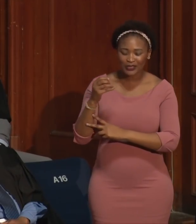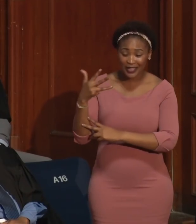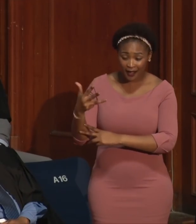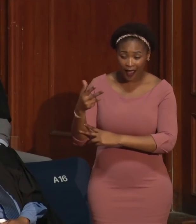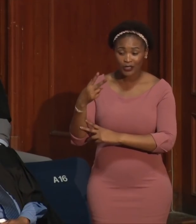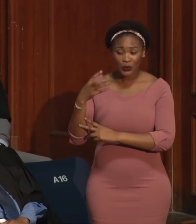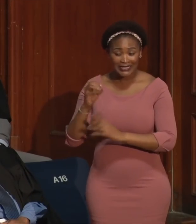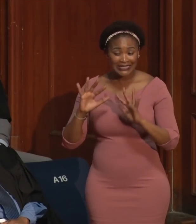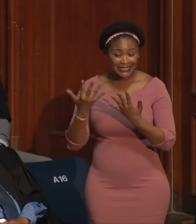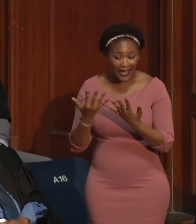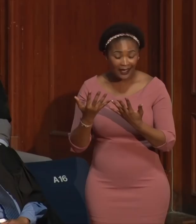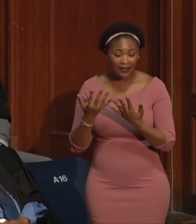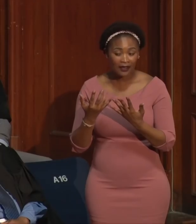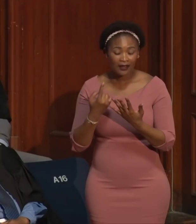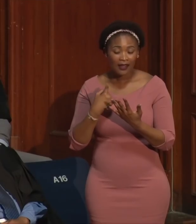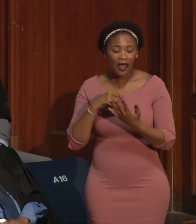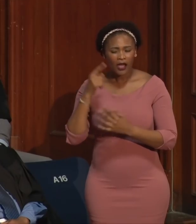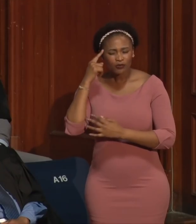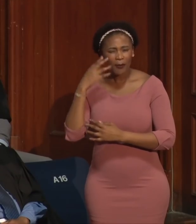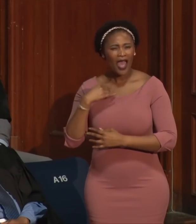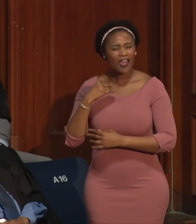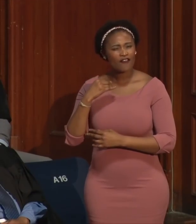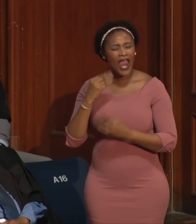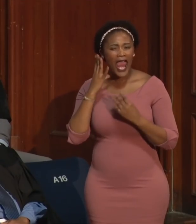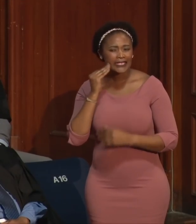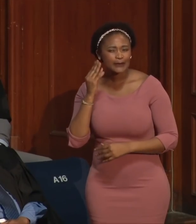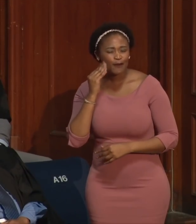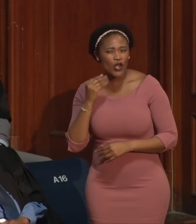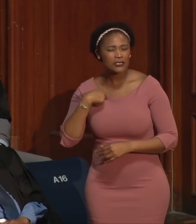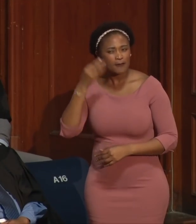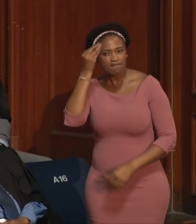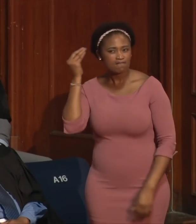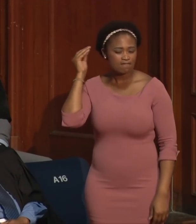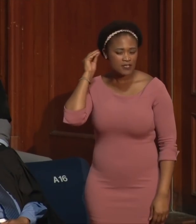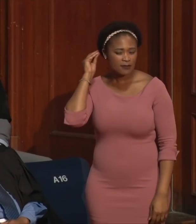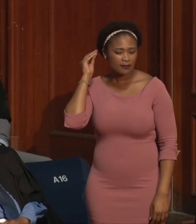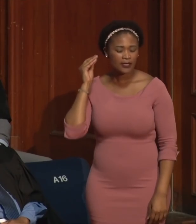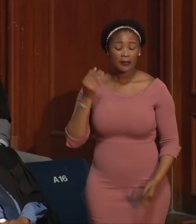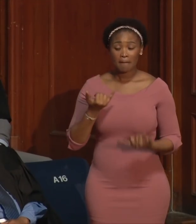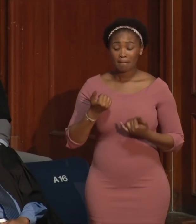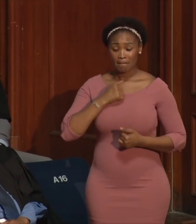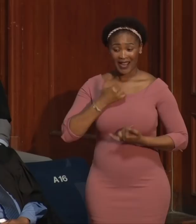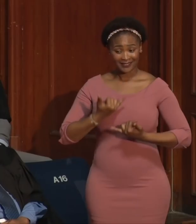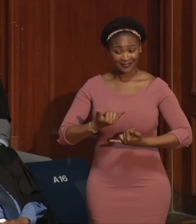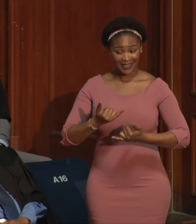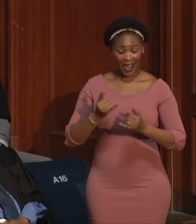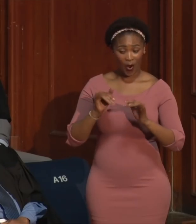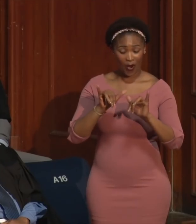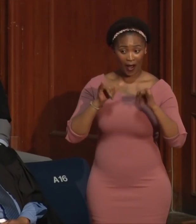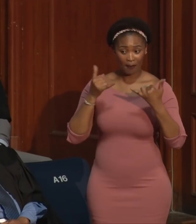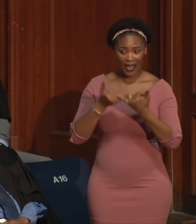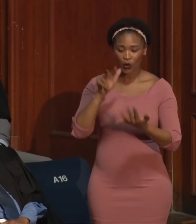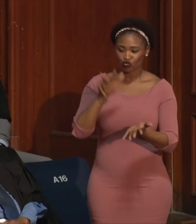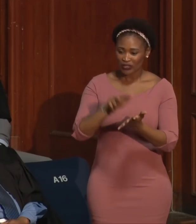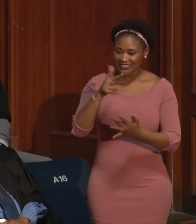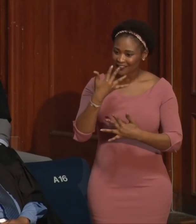2009, 2010, and it was this formative experience that informs my view of the world today. My most recent company, Rekindle Learning, is still in the tech space, and you heard